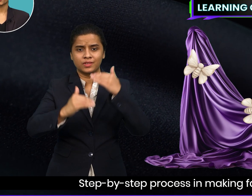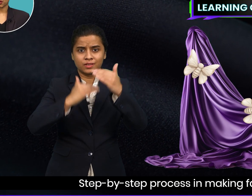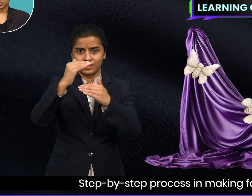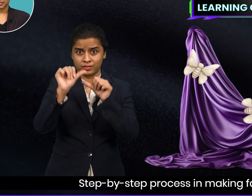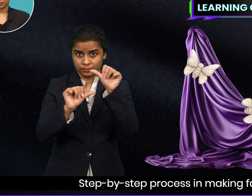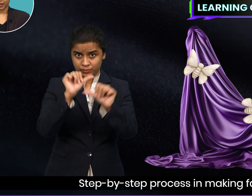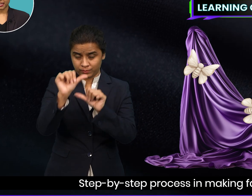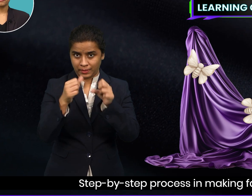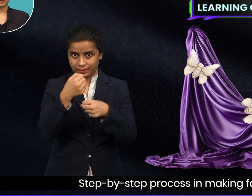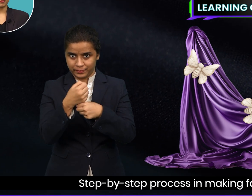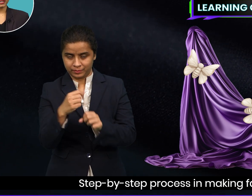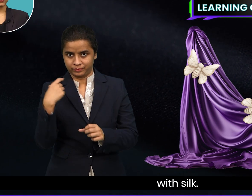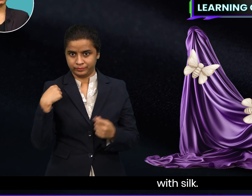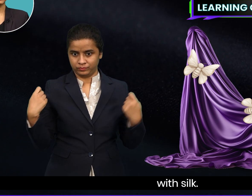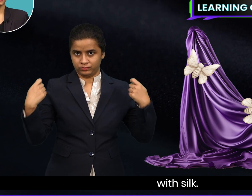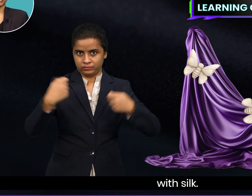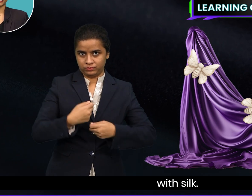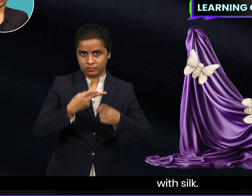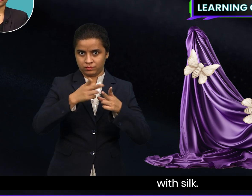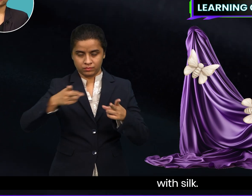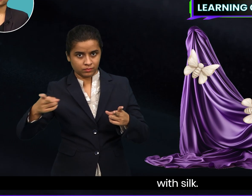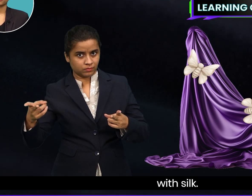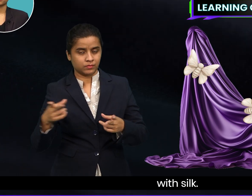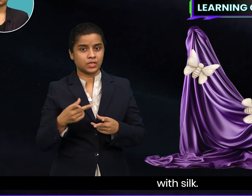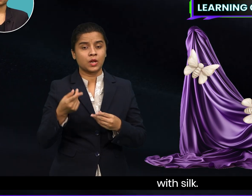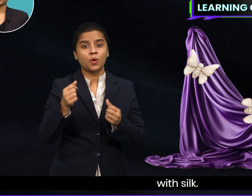Step-by-step process in making fabric with silk.